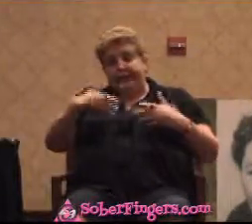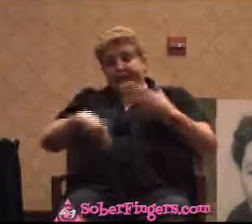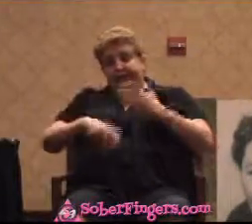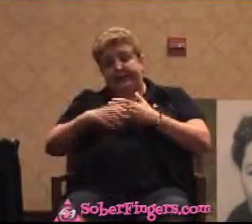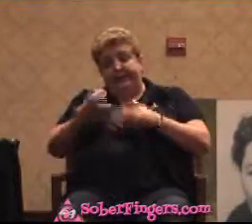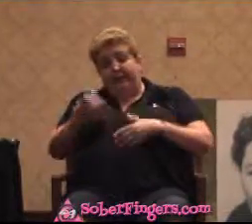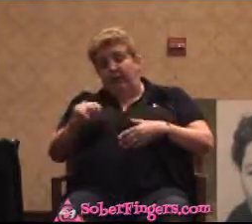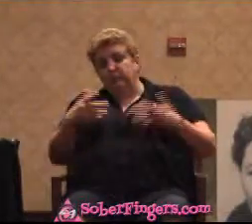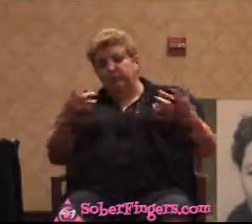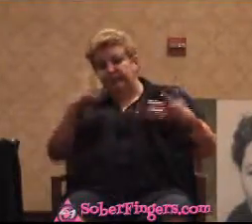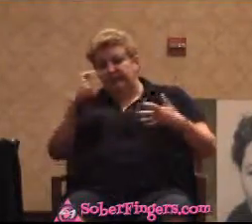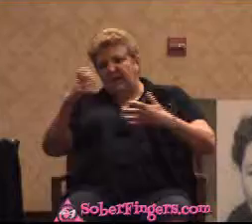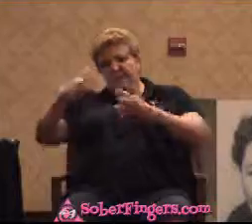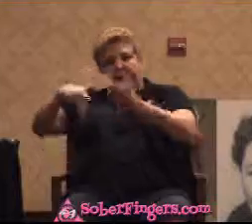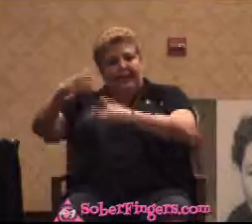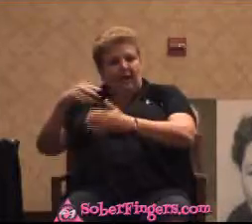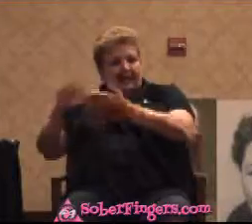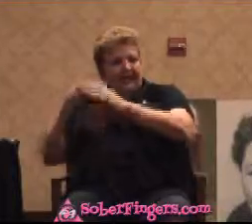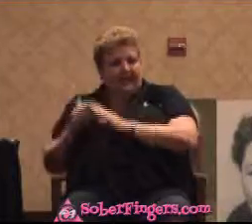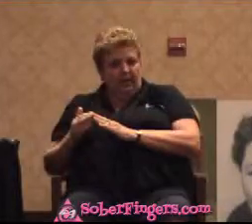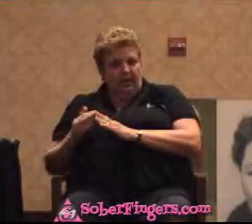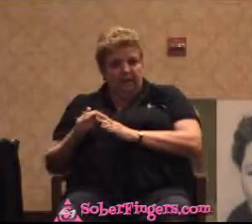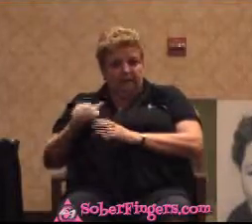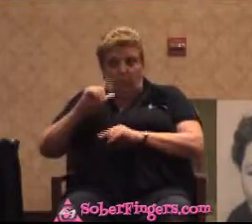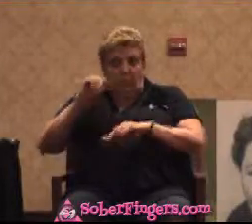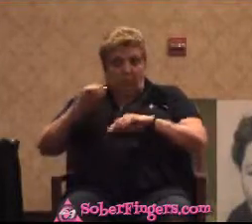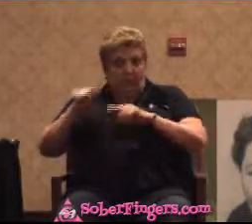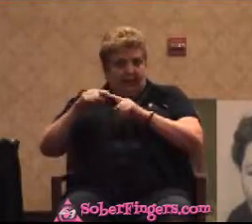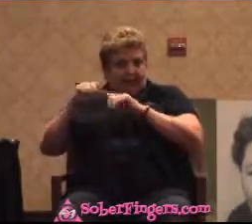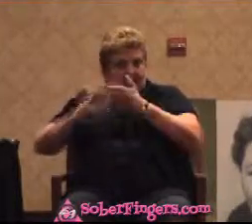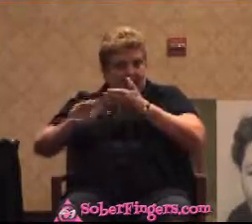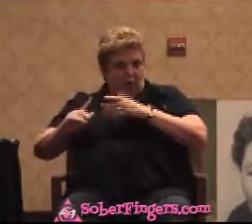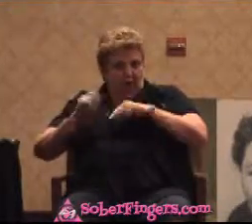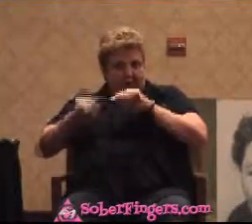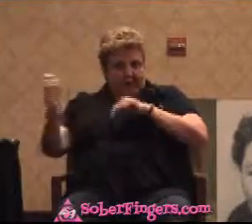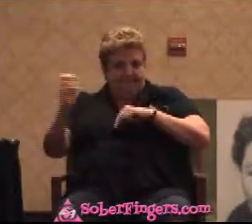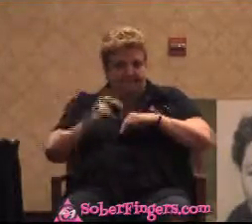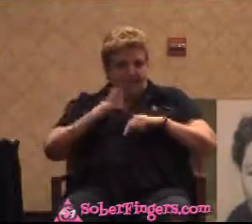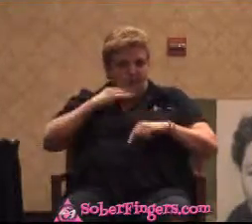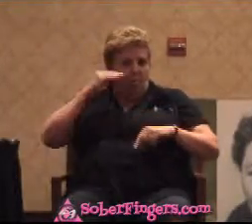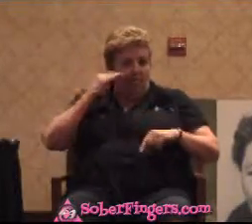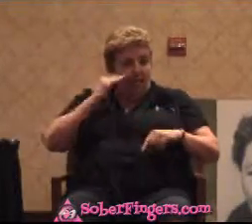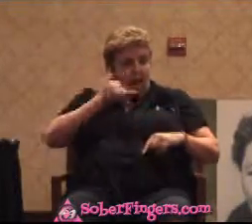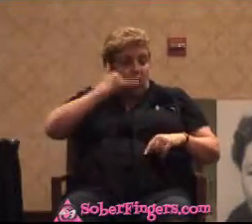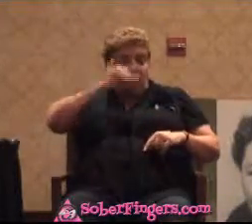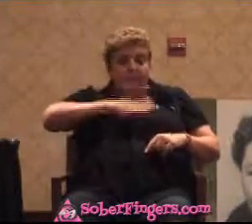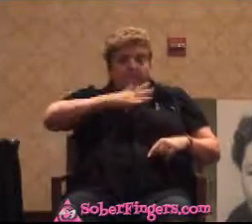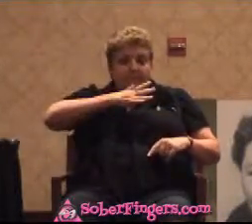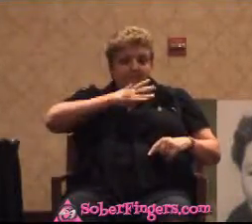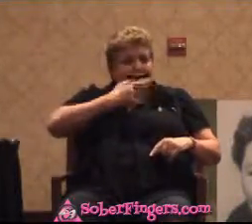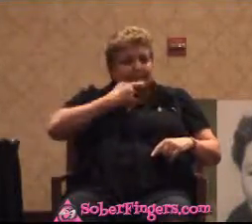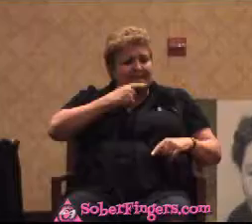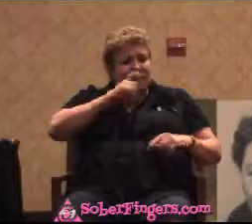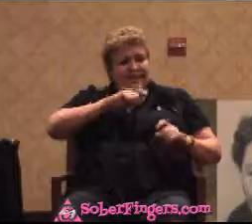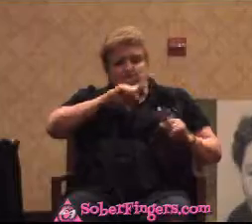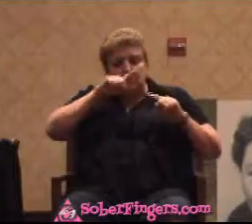downtown, drinking. I'm not coming back home. So I called my mother and I told her, I said, I need you to come to the penitentiary and pick